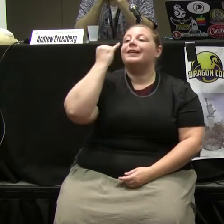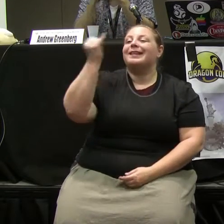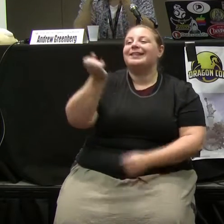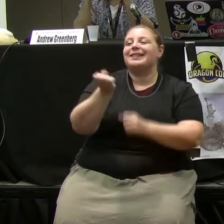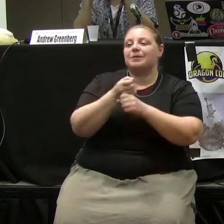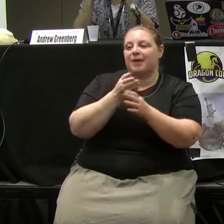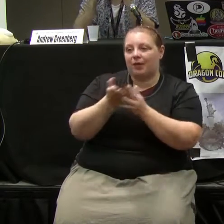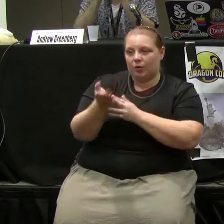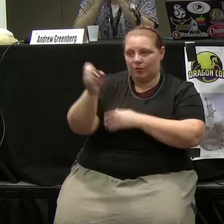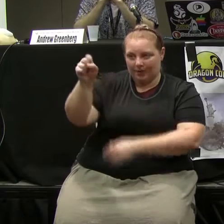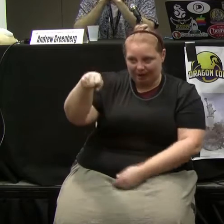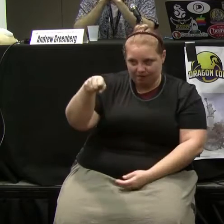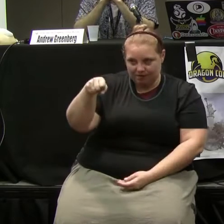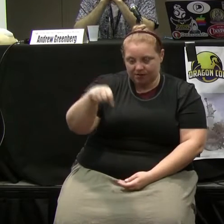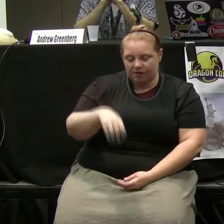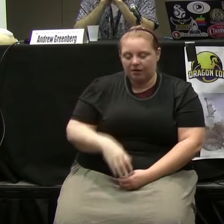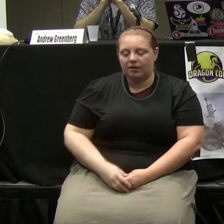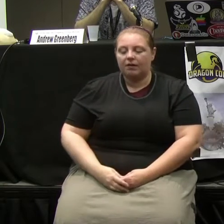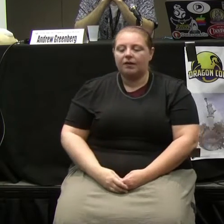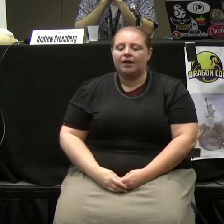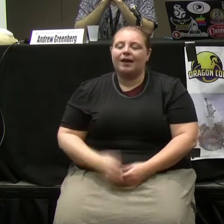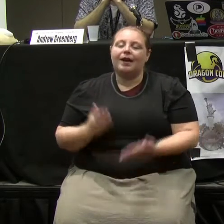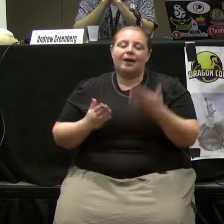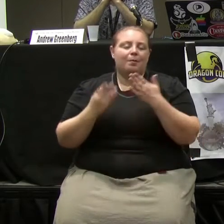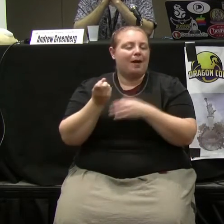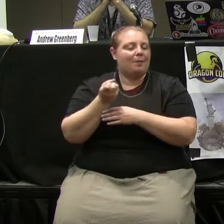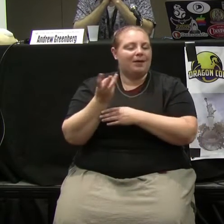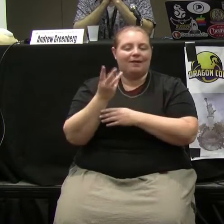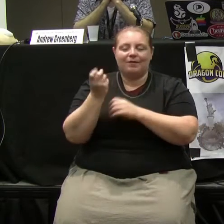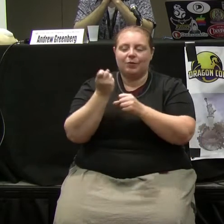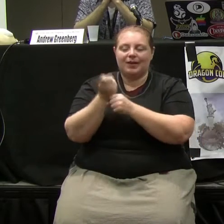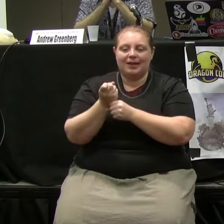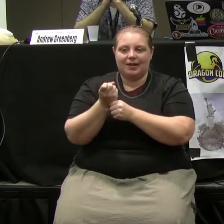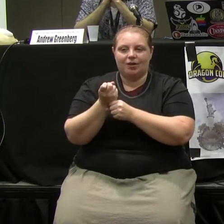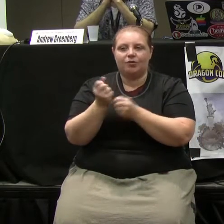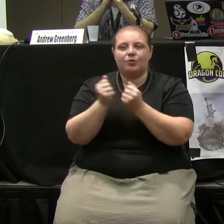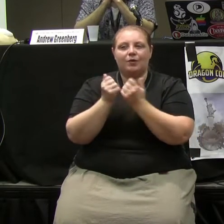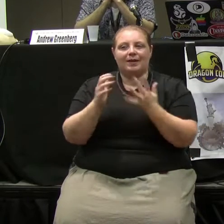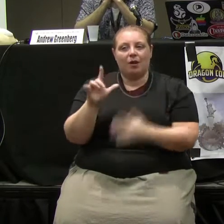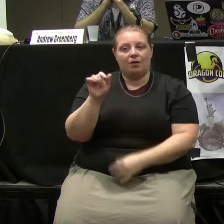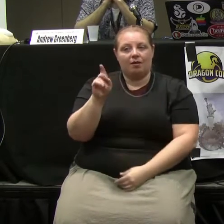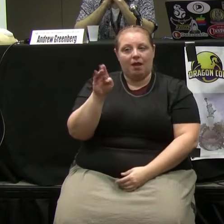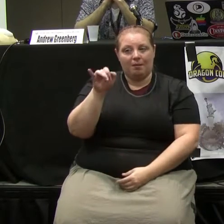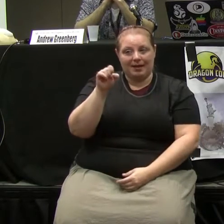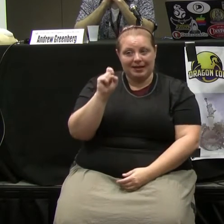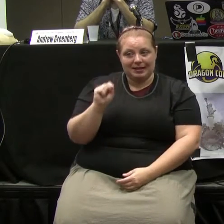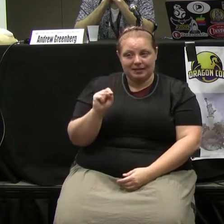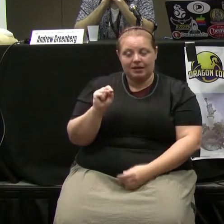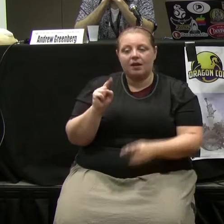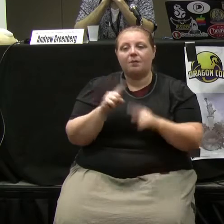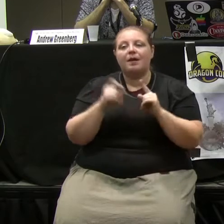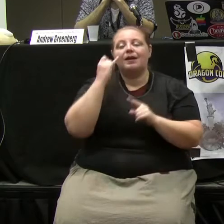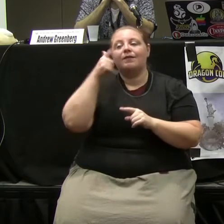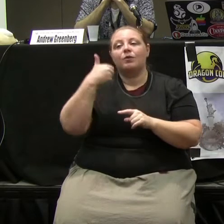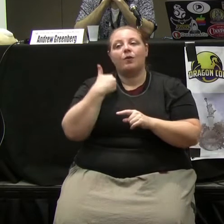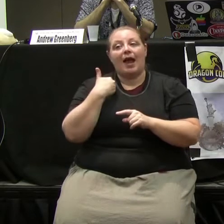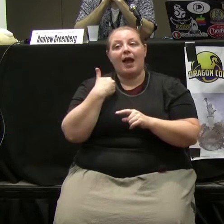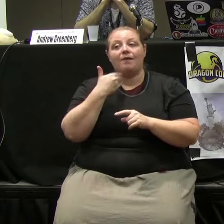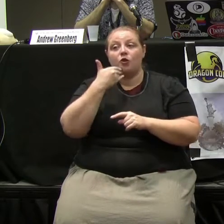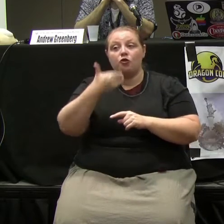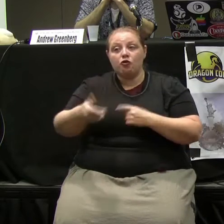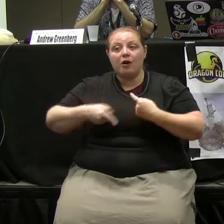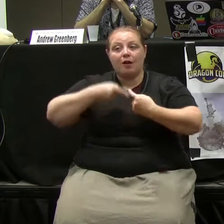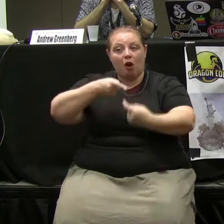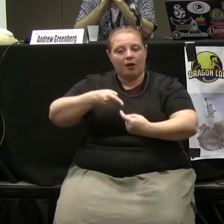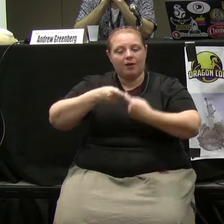through, and sometimes it can take a few years without a powerful lobbyist. But if you have a persuasive argument